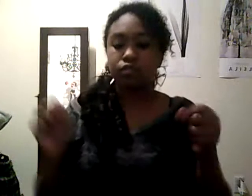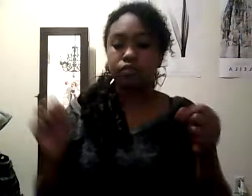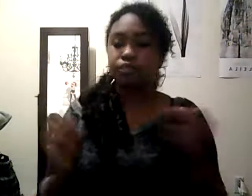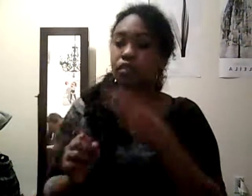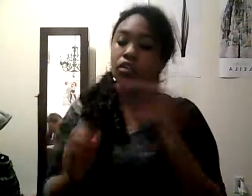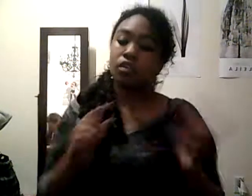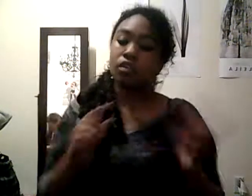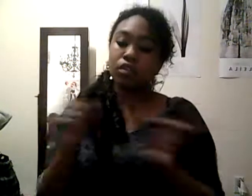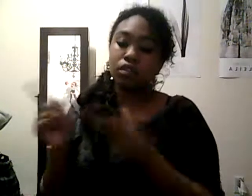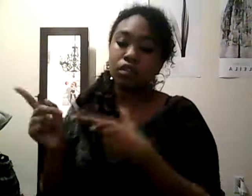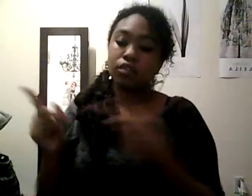Everybody happy!